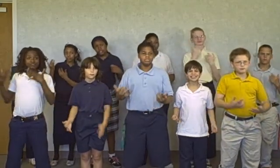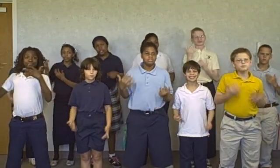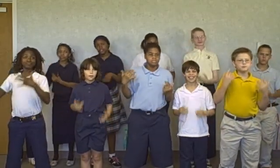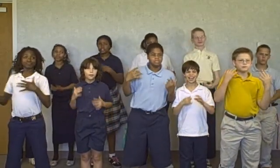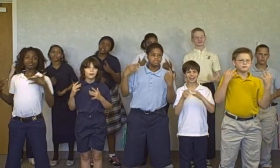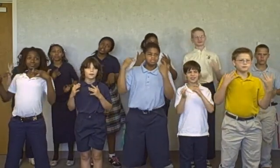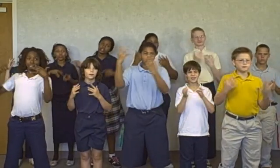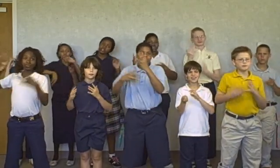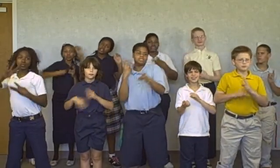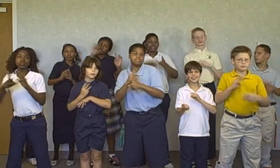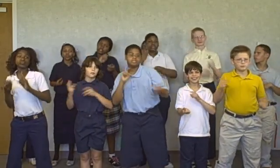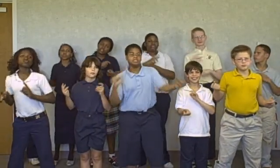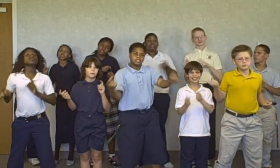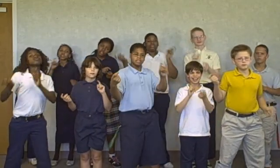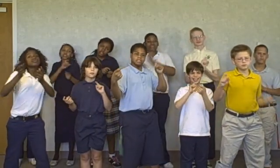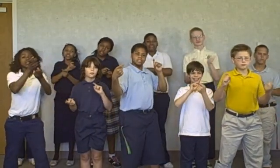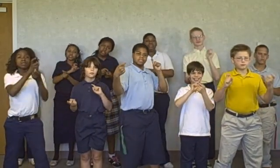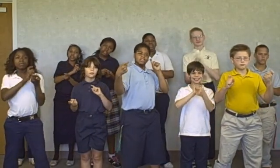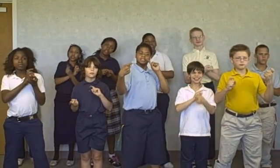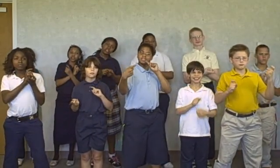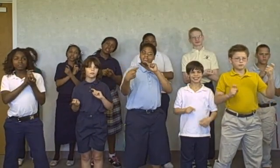Thank you.